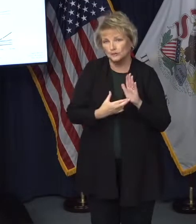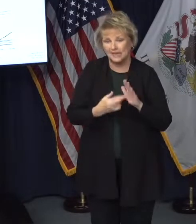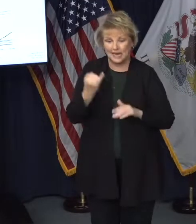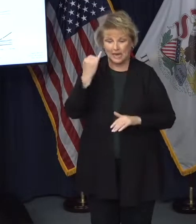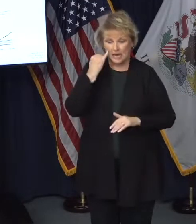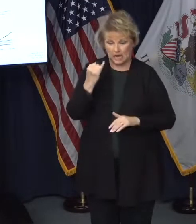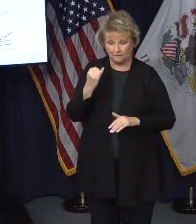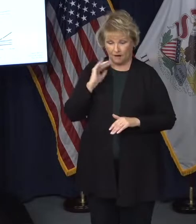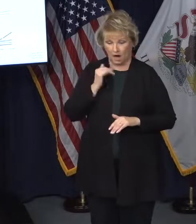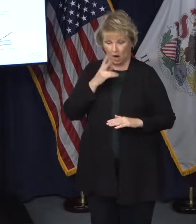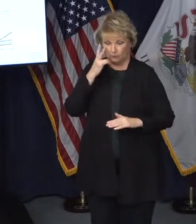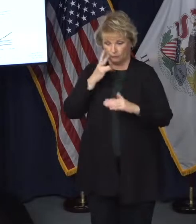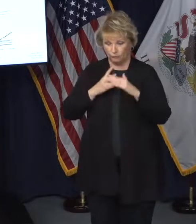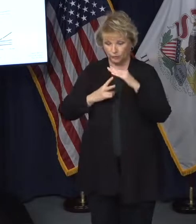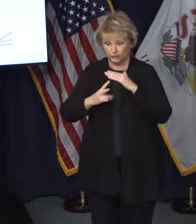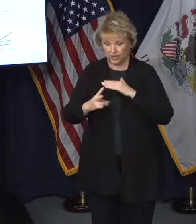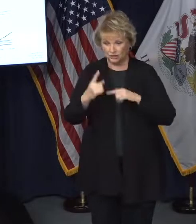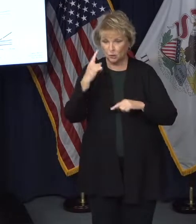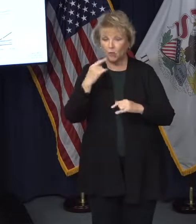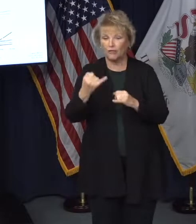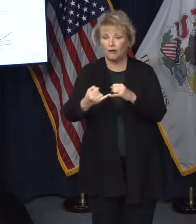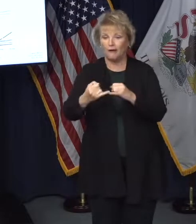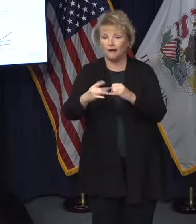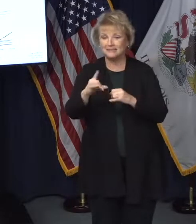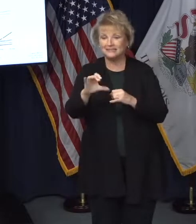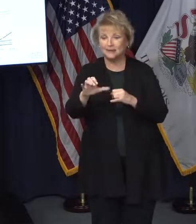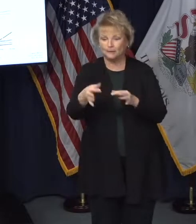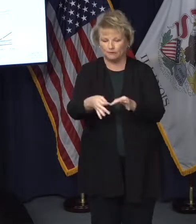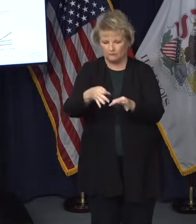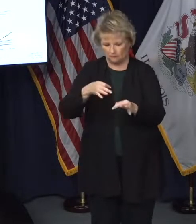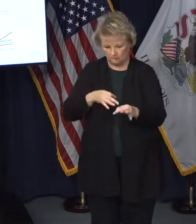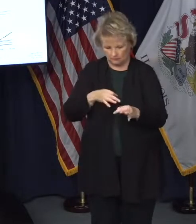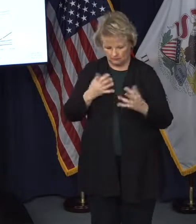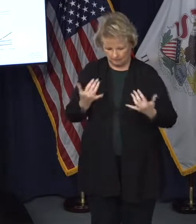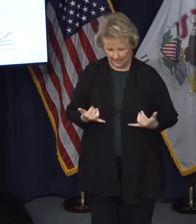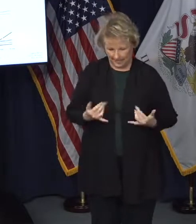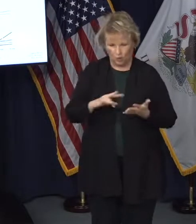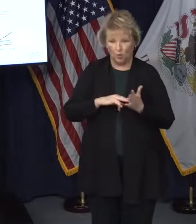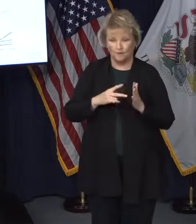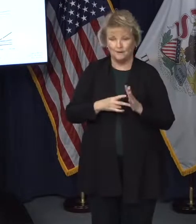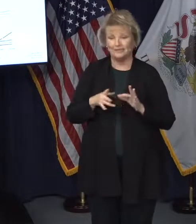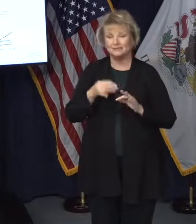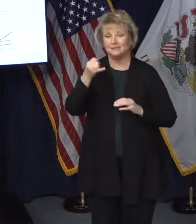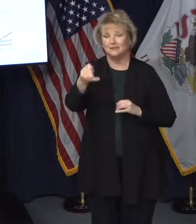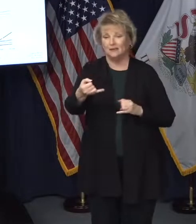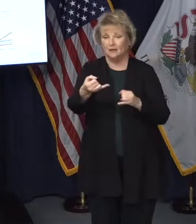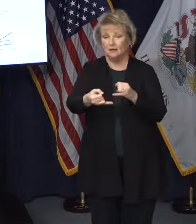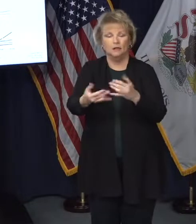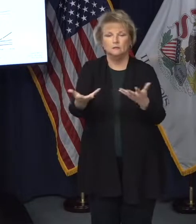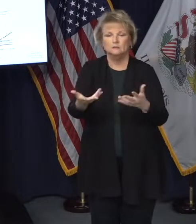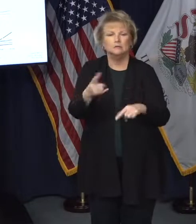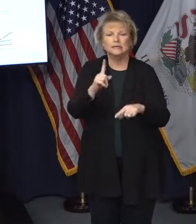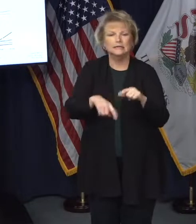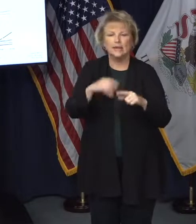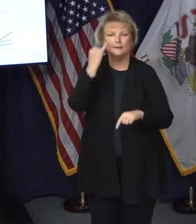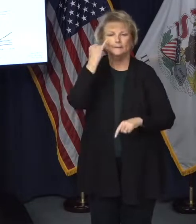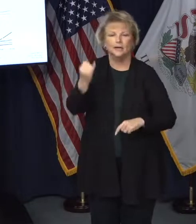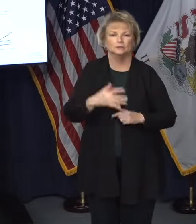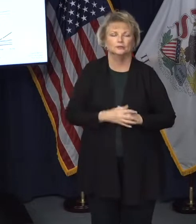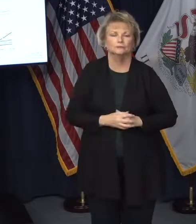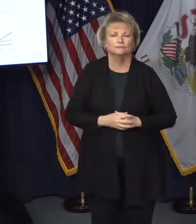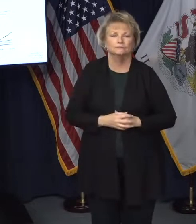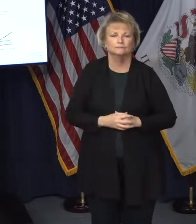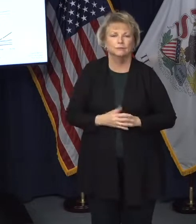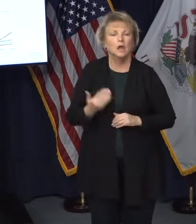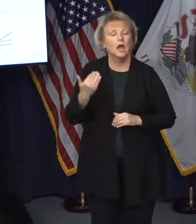all of our projections by more than 6 weeks, the numbers for the end of the year would just be untenable. And so I know